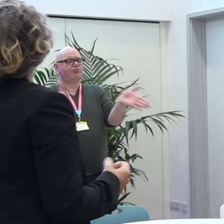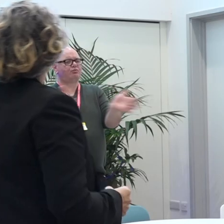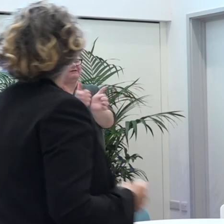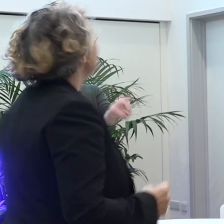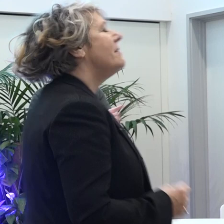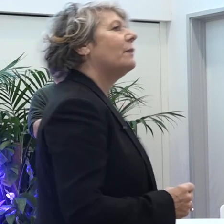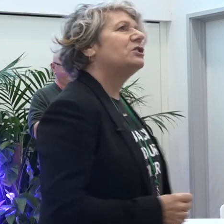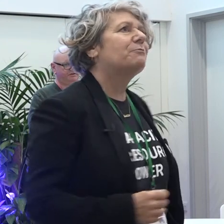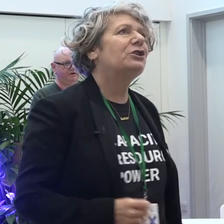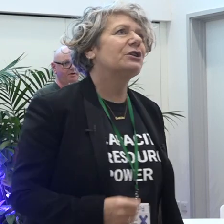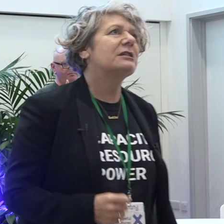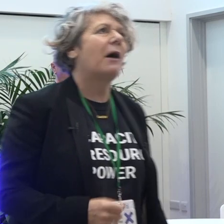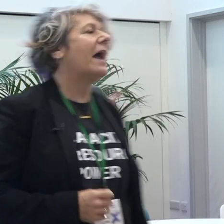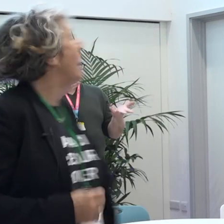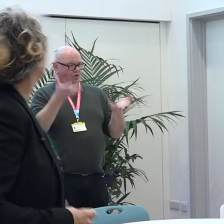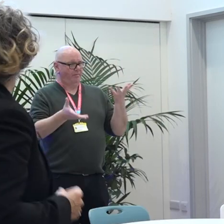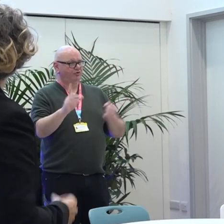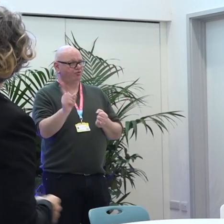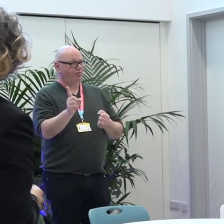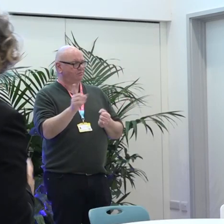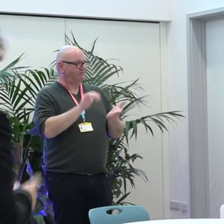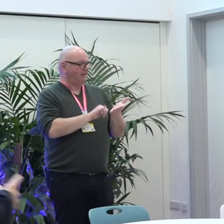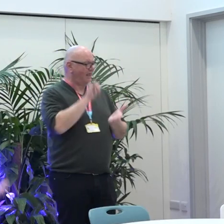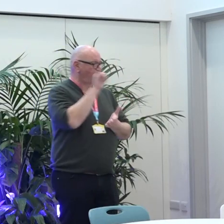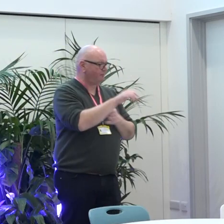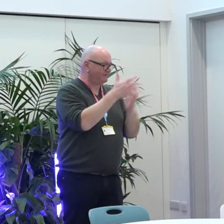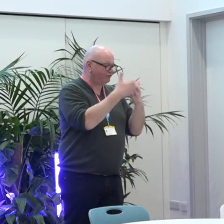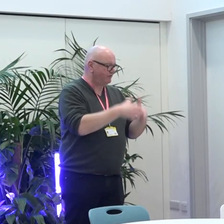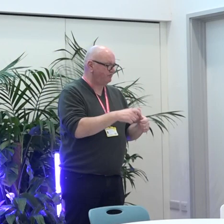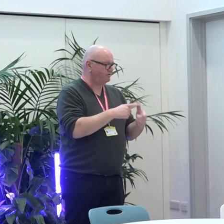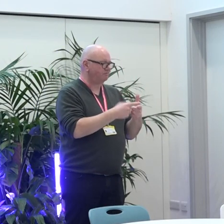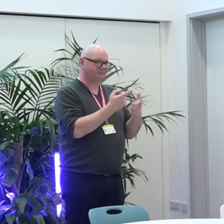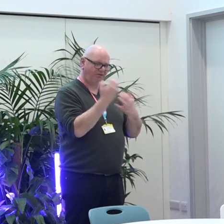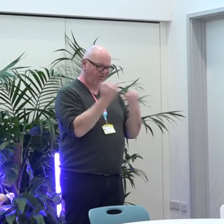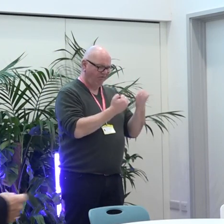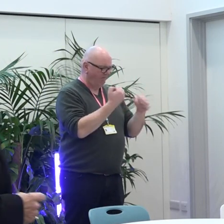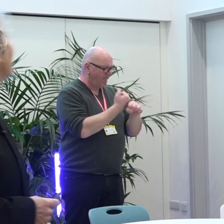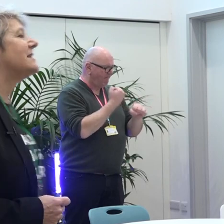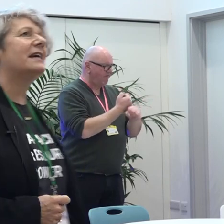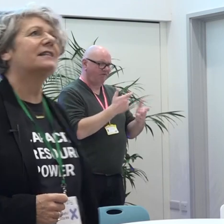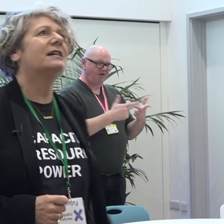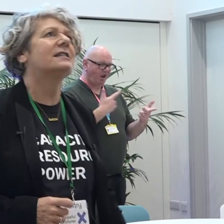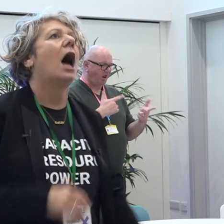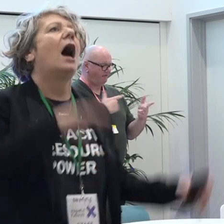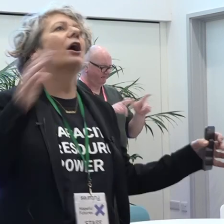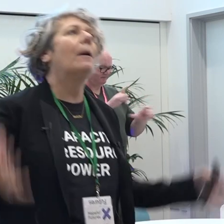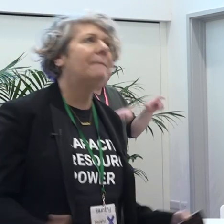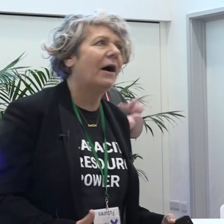is greater than that which is produced by aerospace, automotive, life sciences, oil and gas